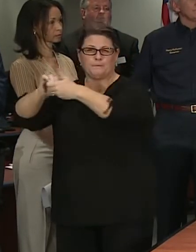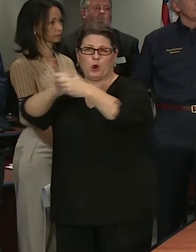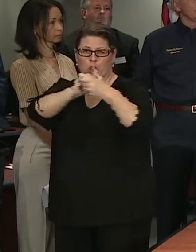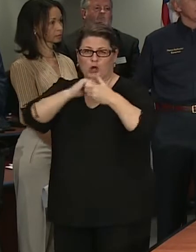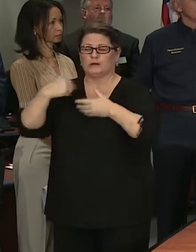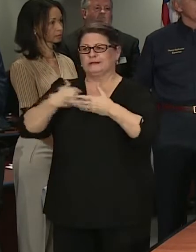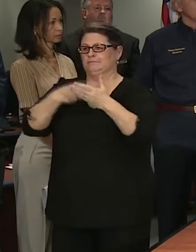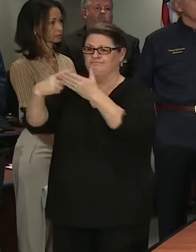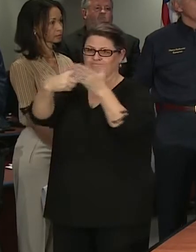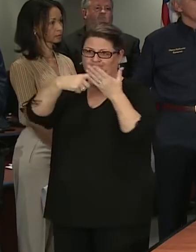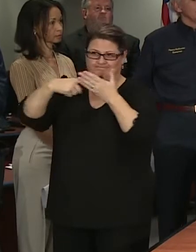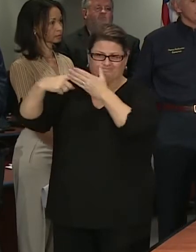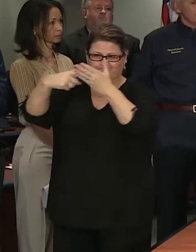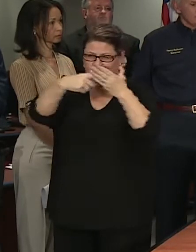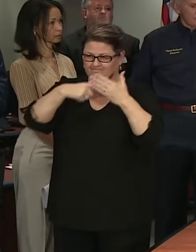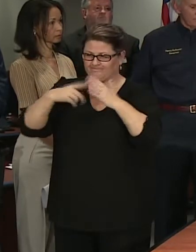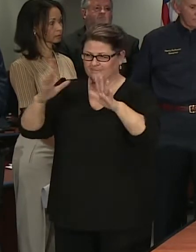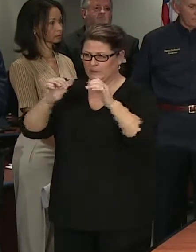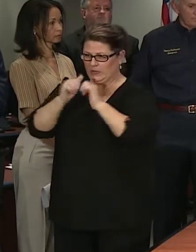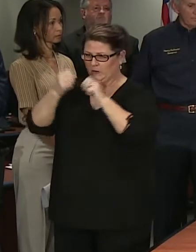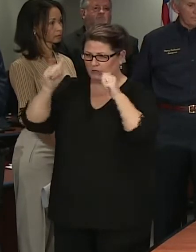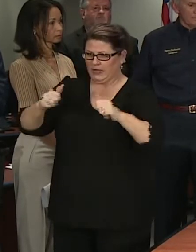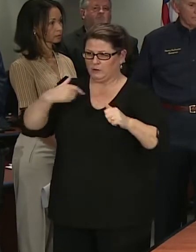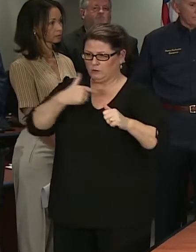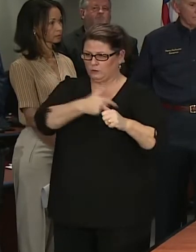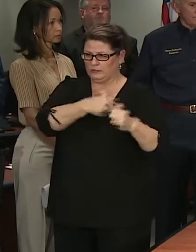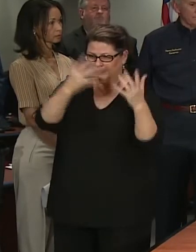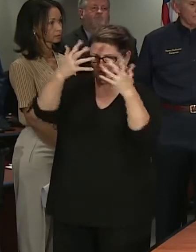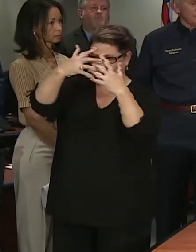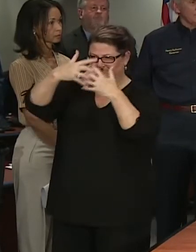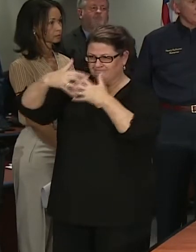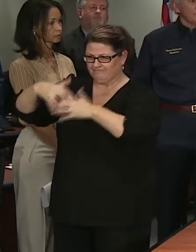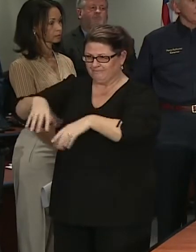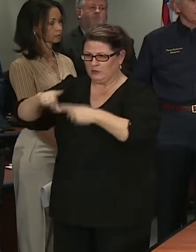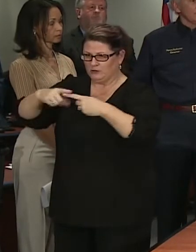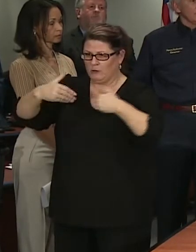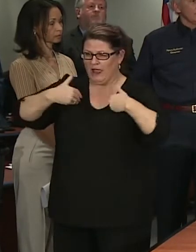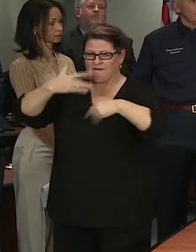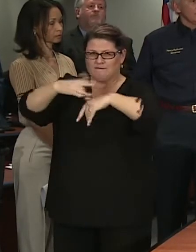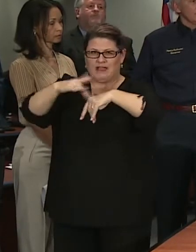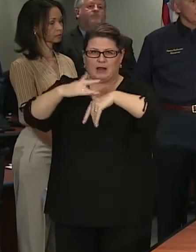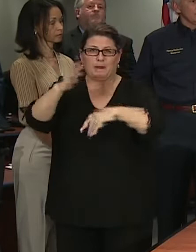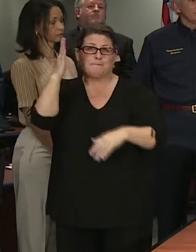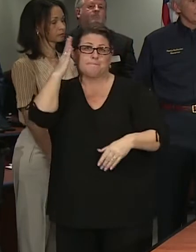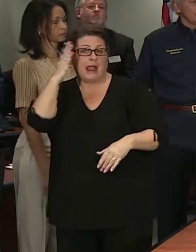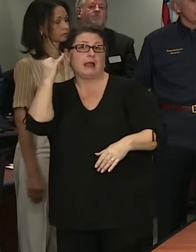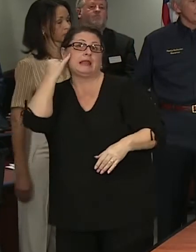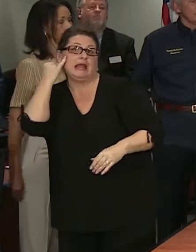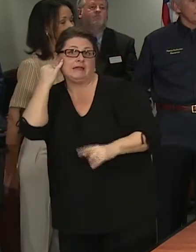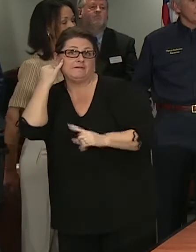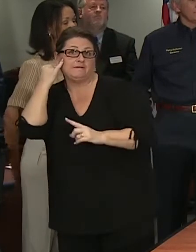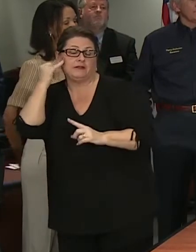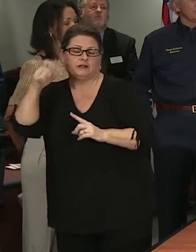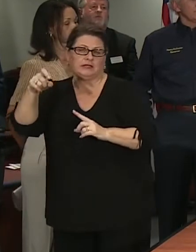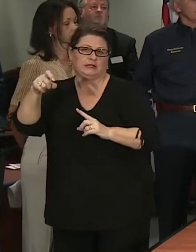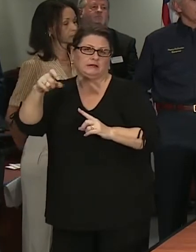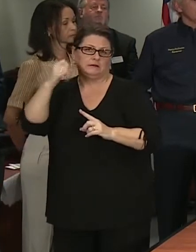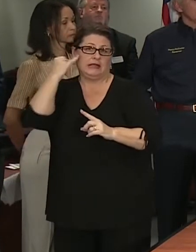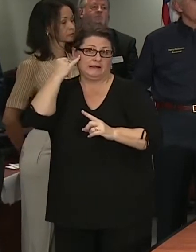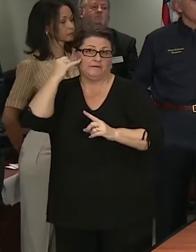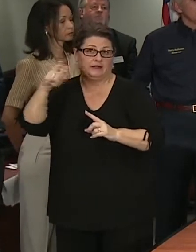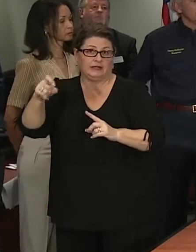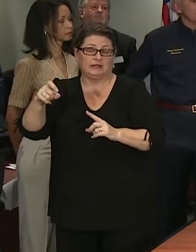the state to come up with a workable system that is going to give us the bed capacity that we could potentially need. So this is a